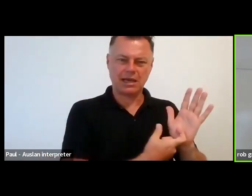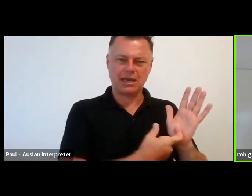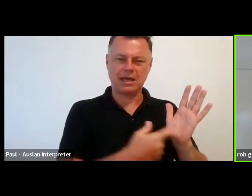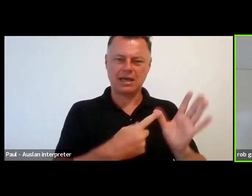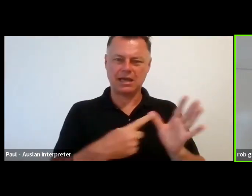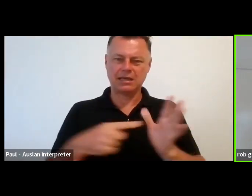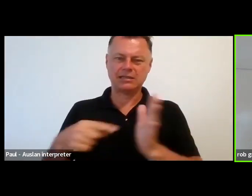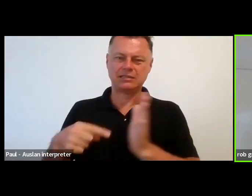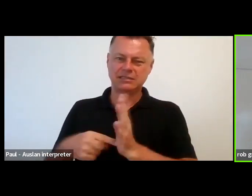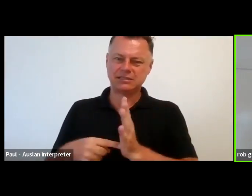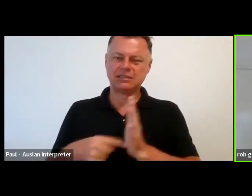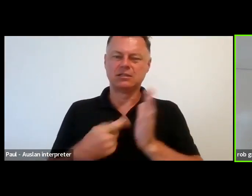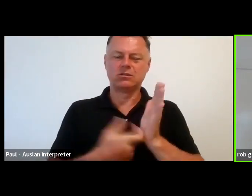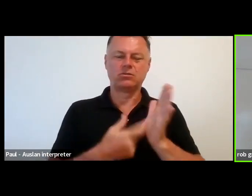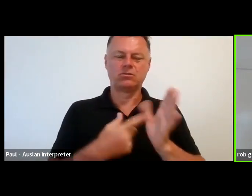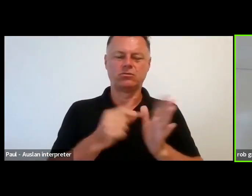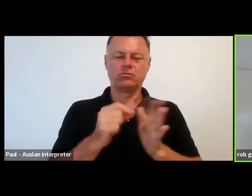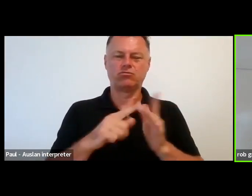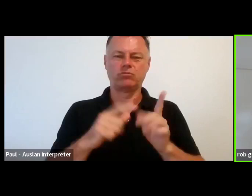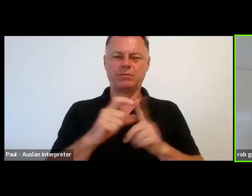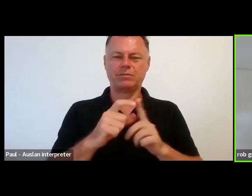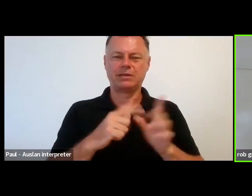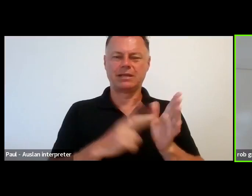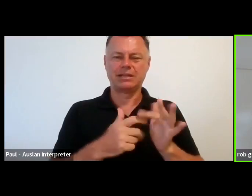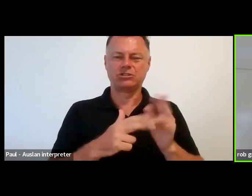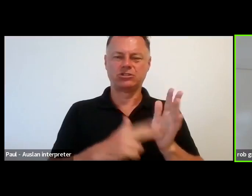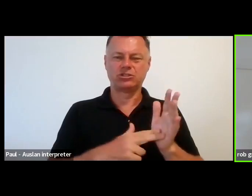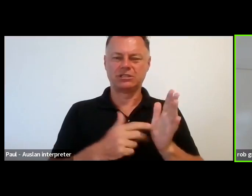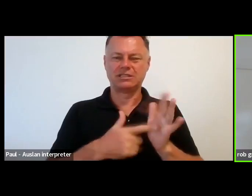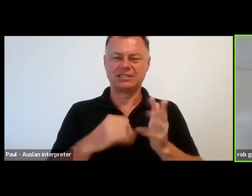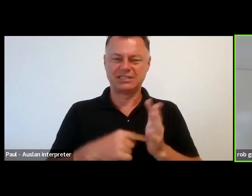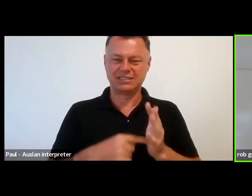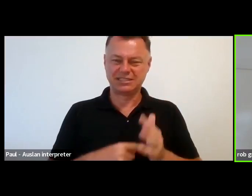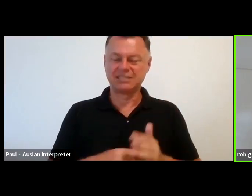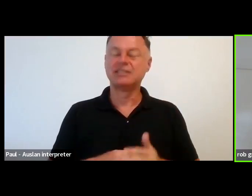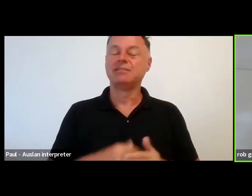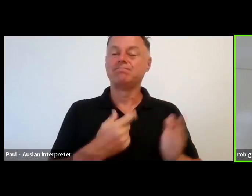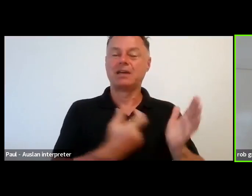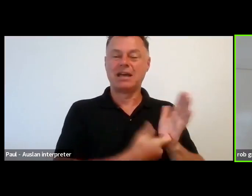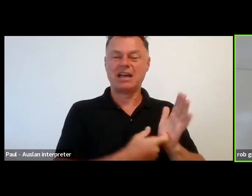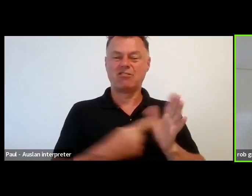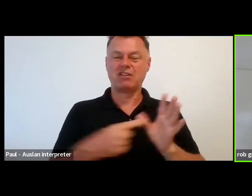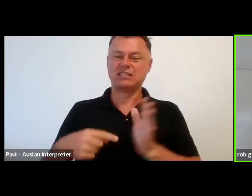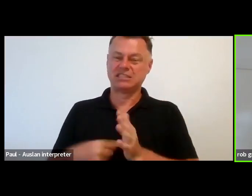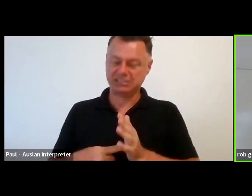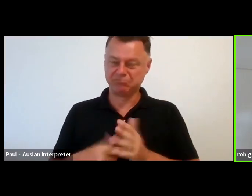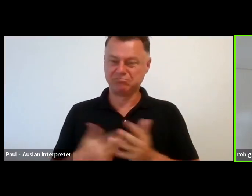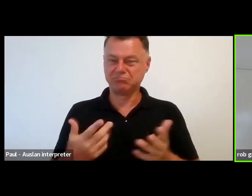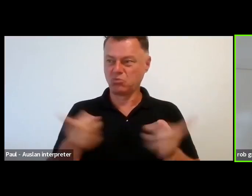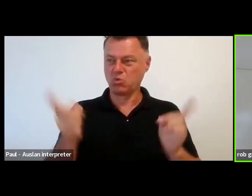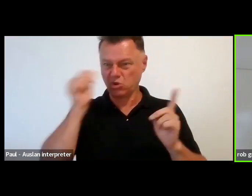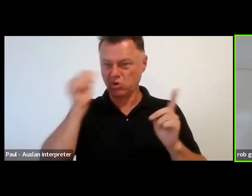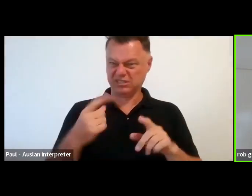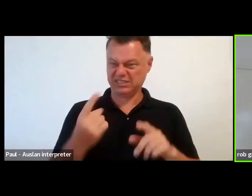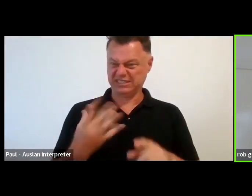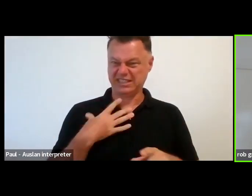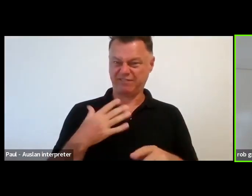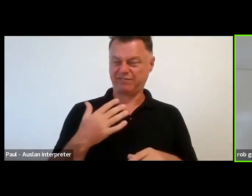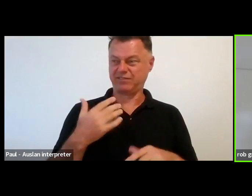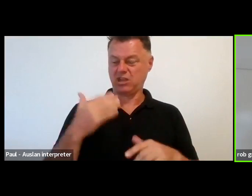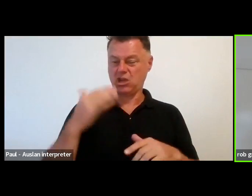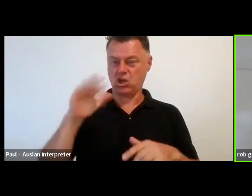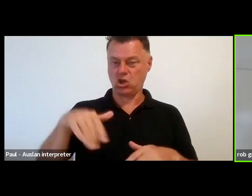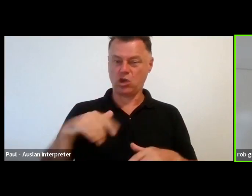that 2022 will be the year of the rat, when all of us will be doing rats in our